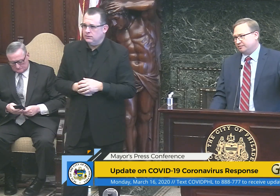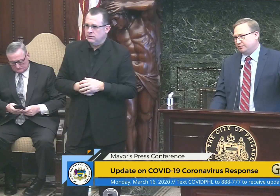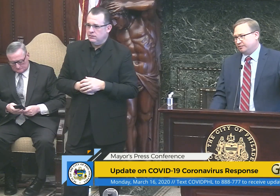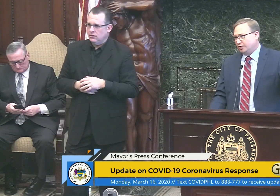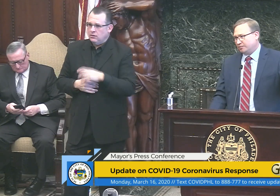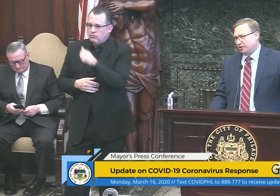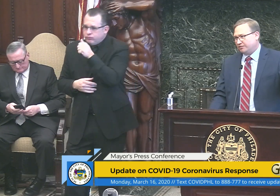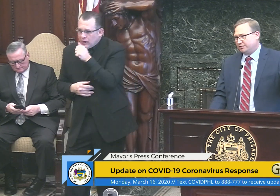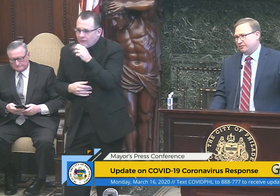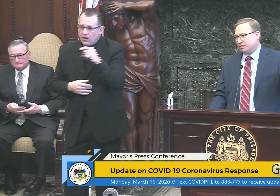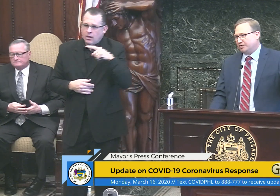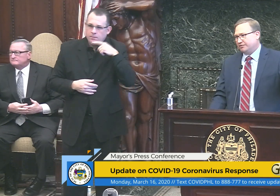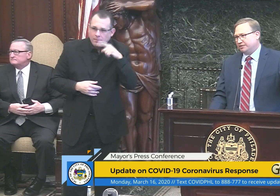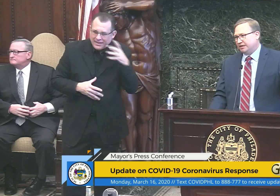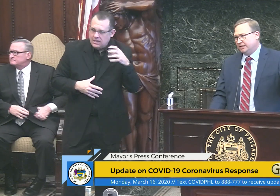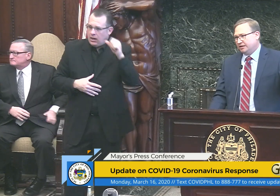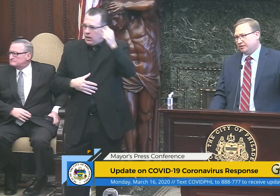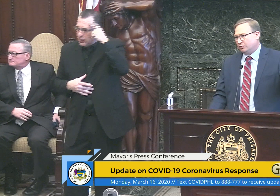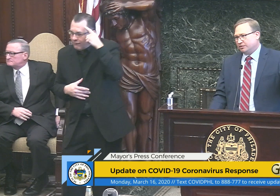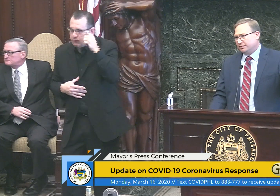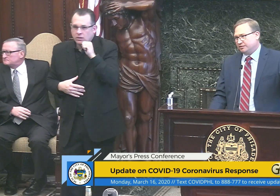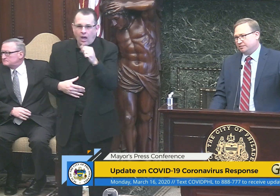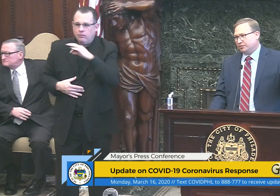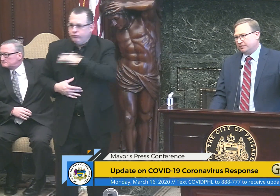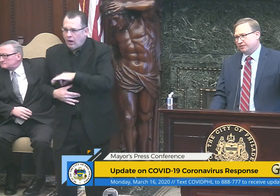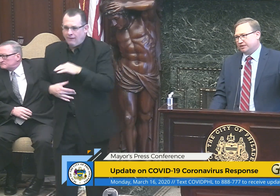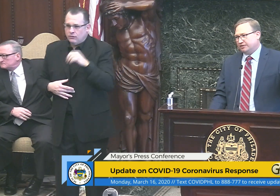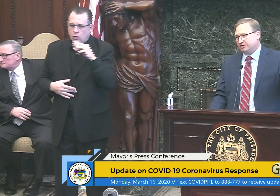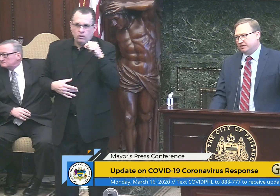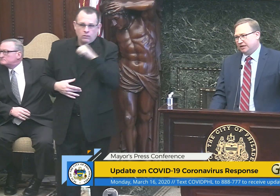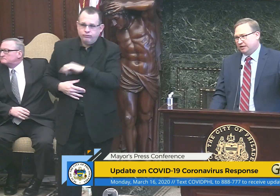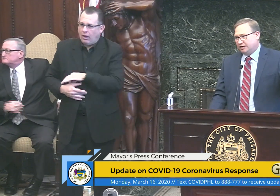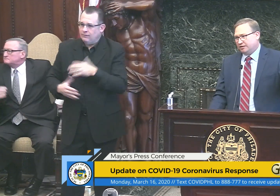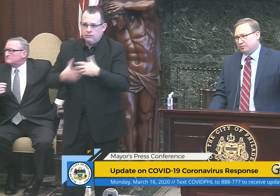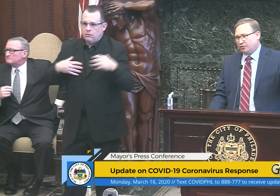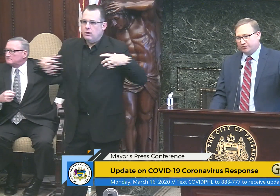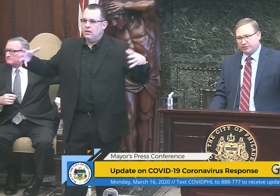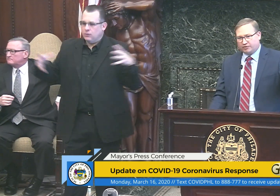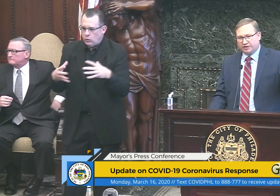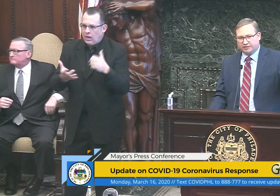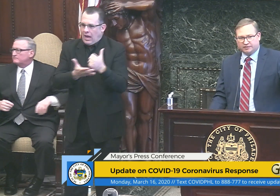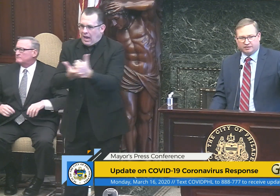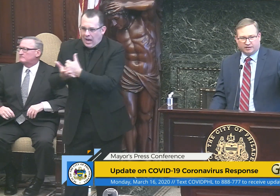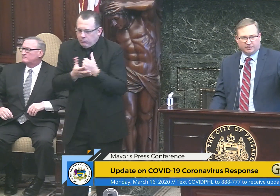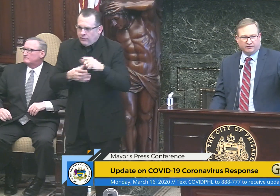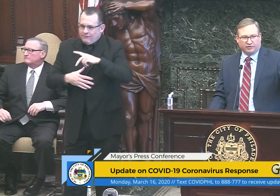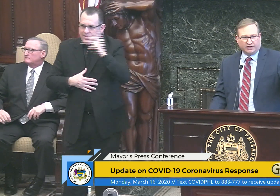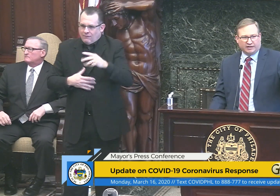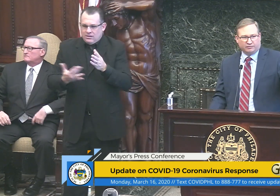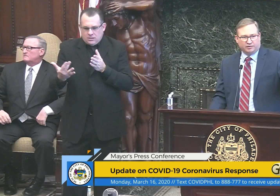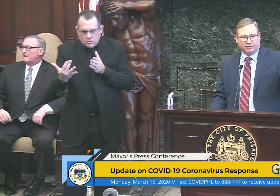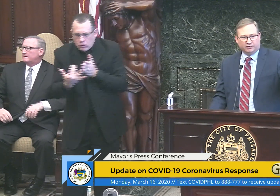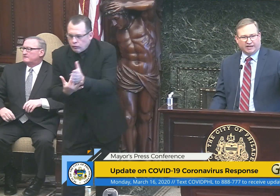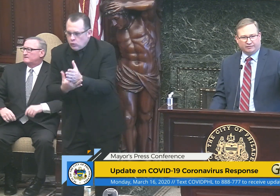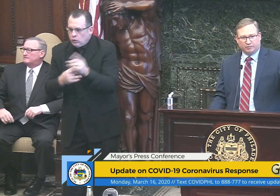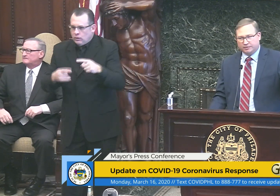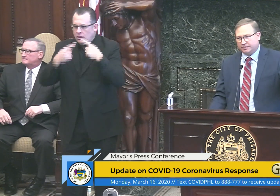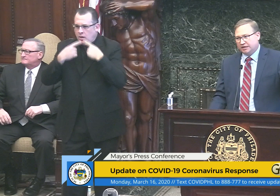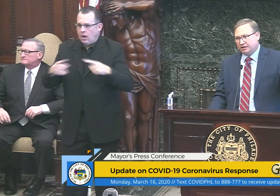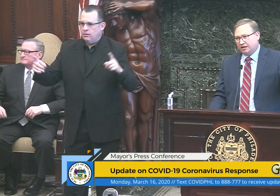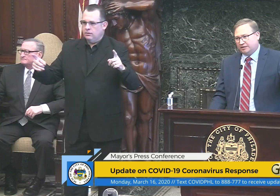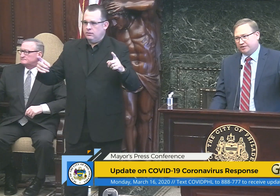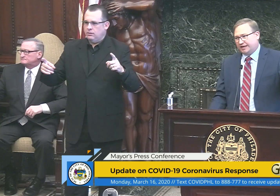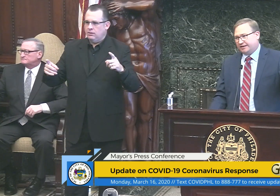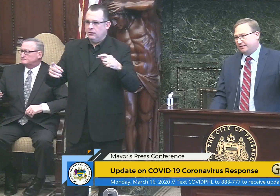sector, nonprofit and for-profit, in order to bring Philadelphia both through the crisis and then figuring out how to rebuild